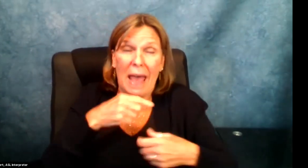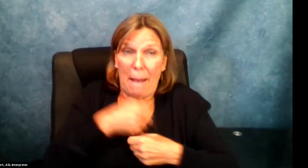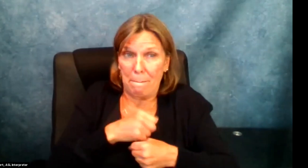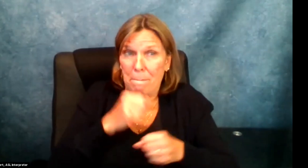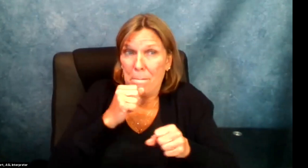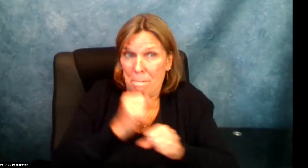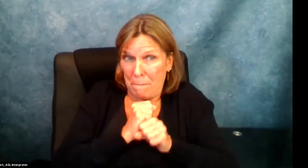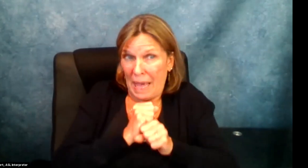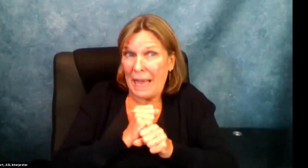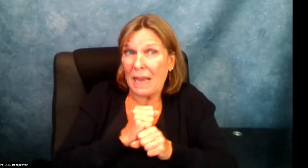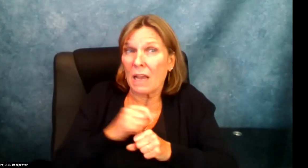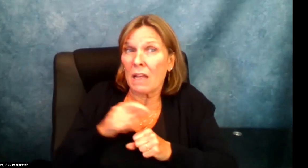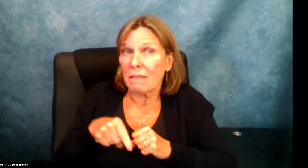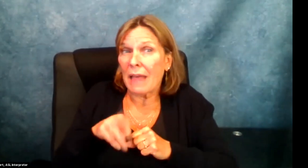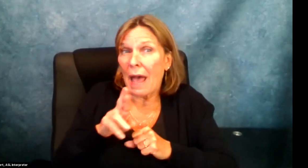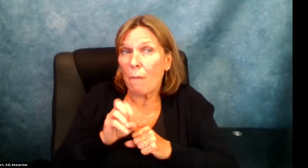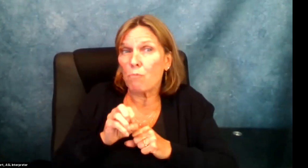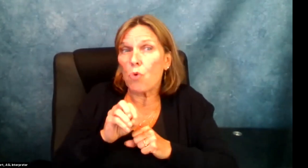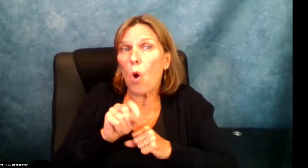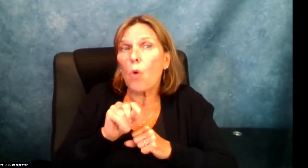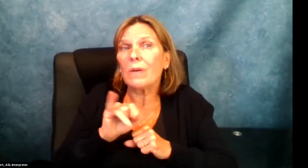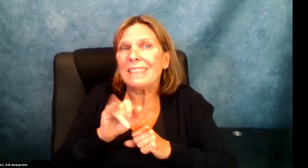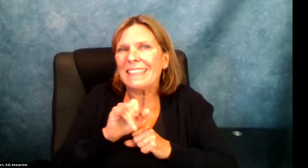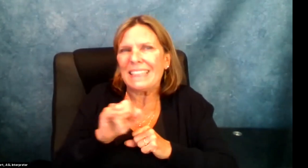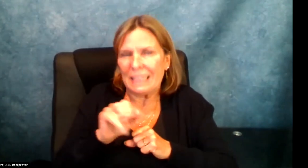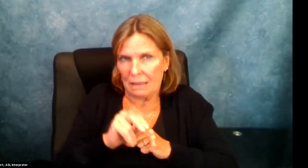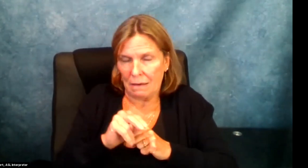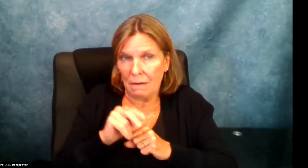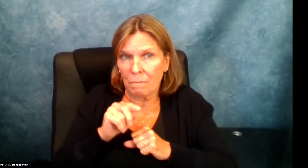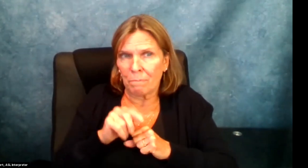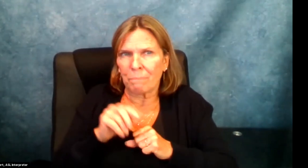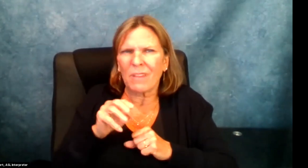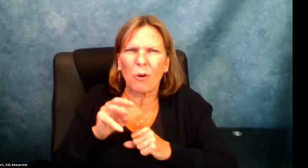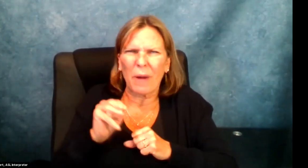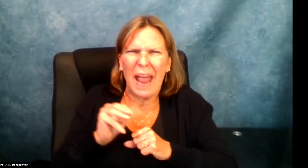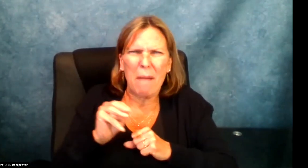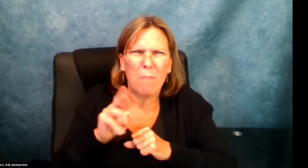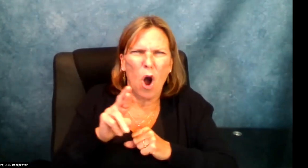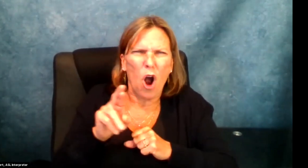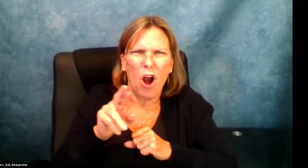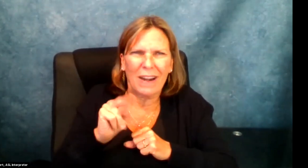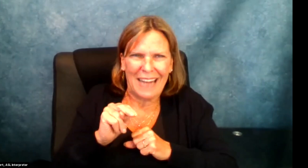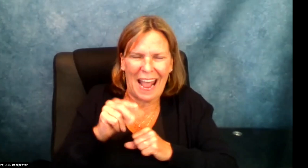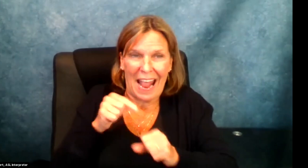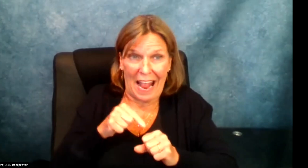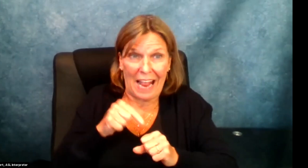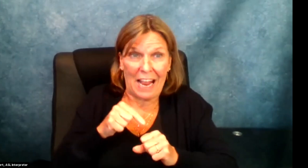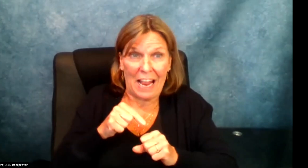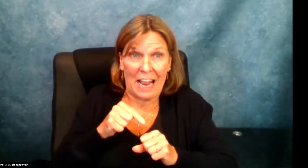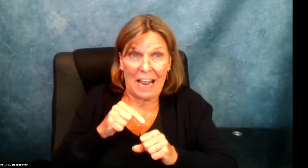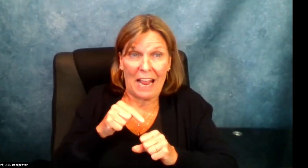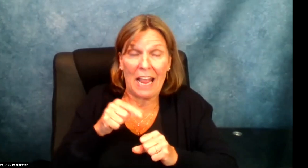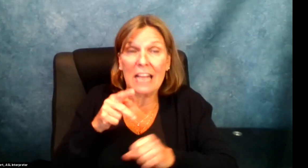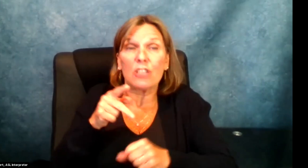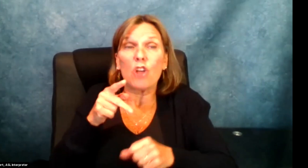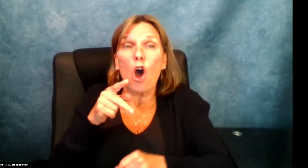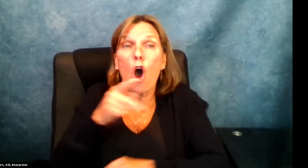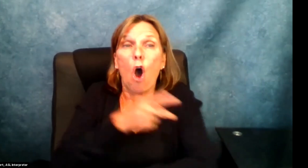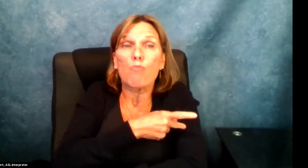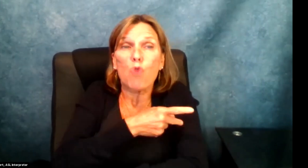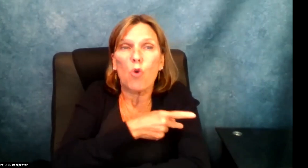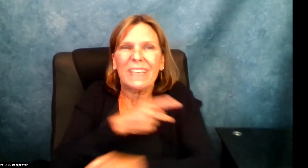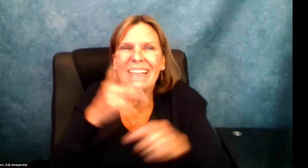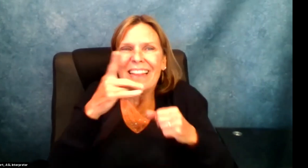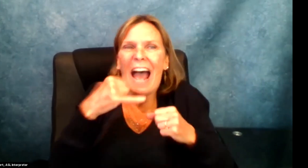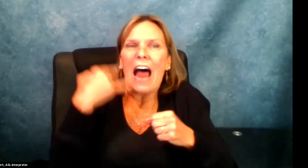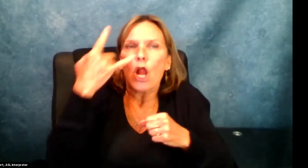the vaccine, the mRNA, could look like a protein that's on the placenta. And